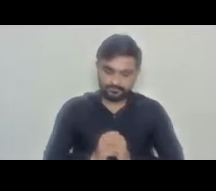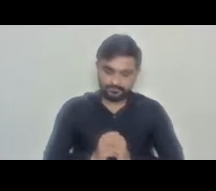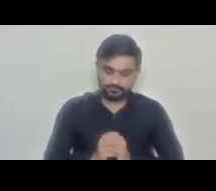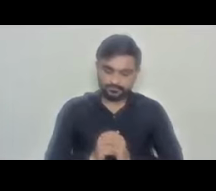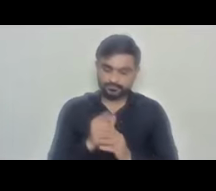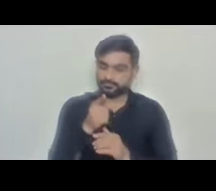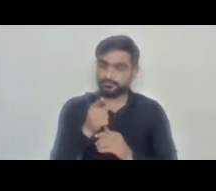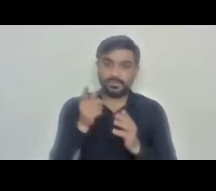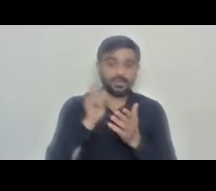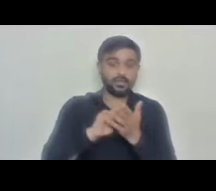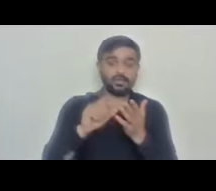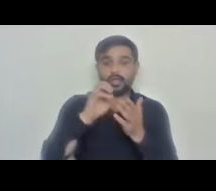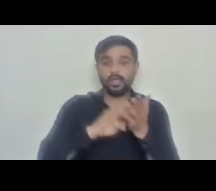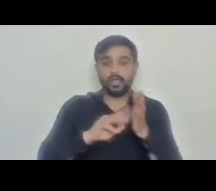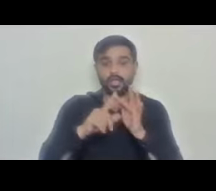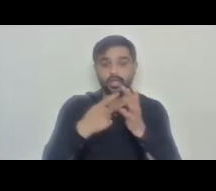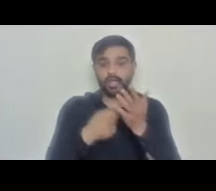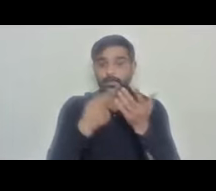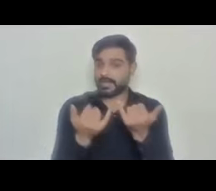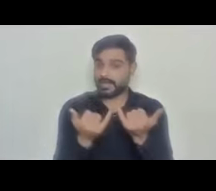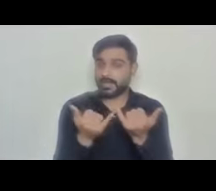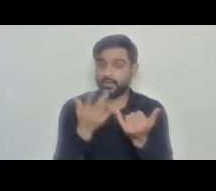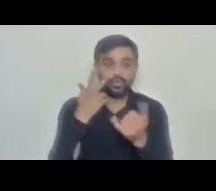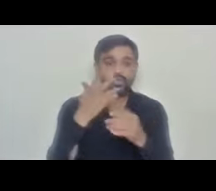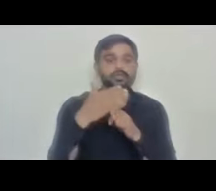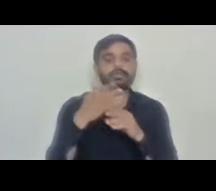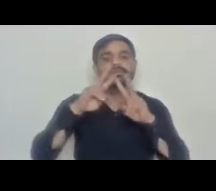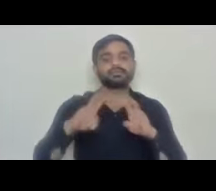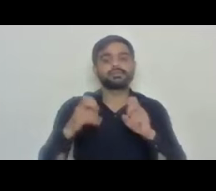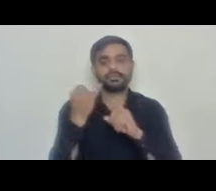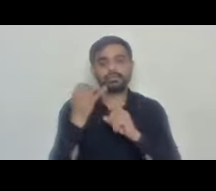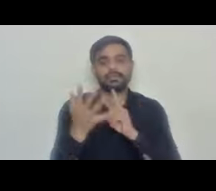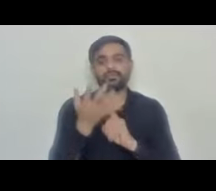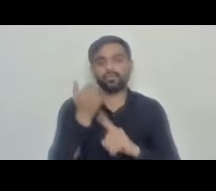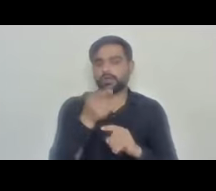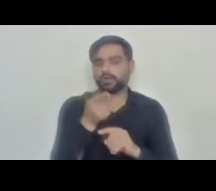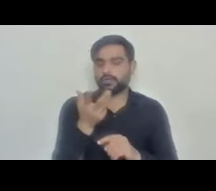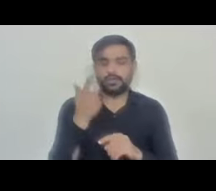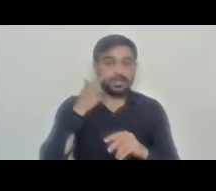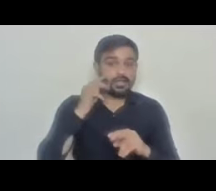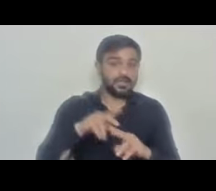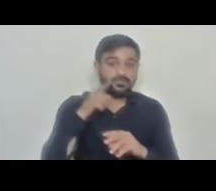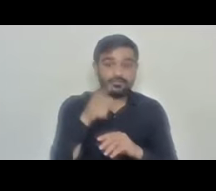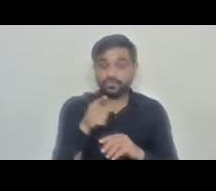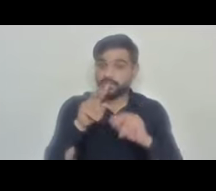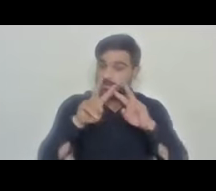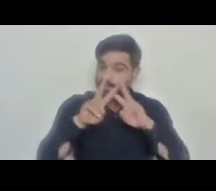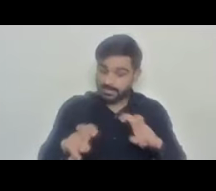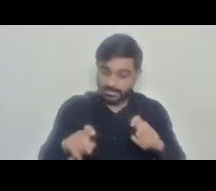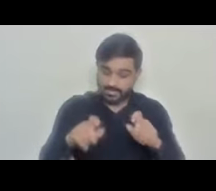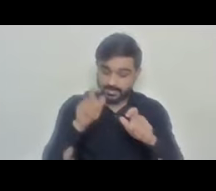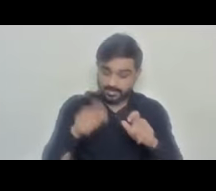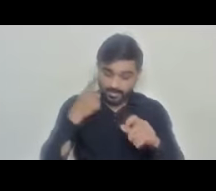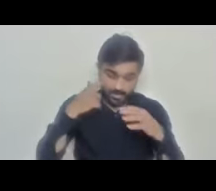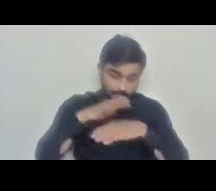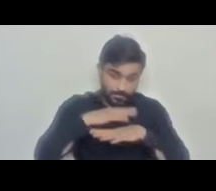writing is the most common way as of now for sharing research findings, and that's why if you are a researcher or if you plan